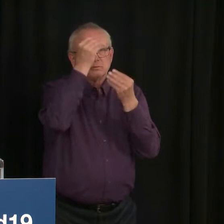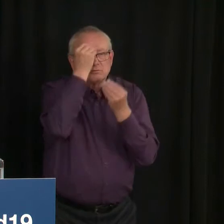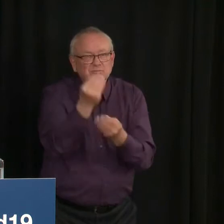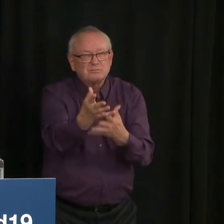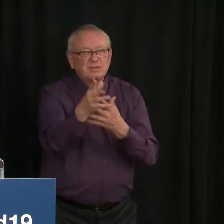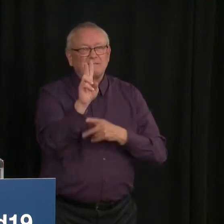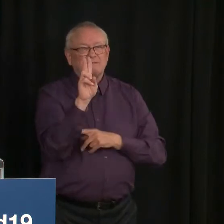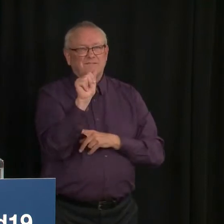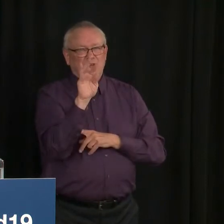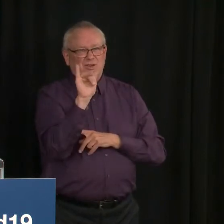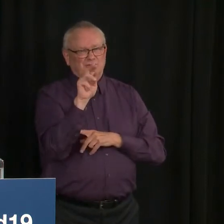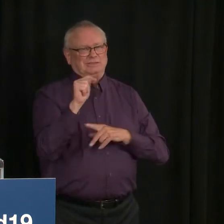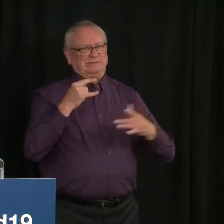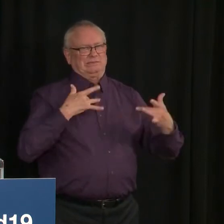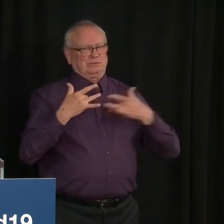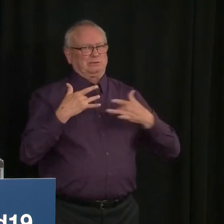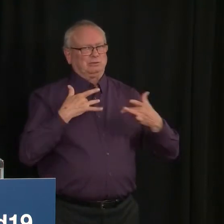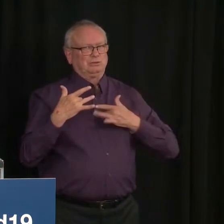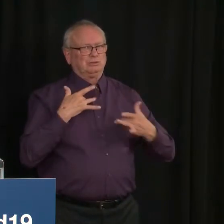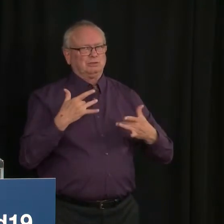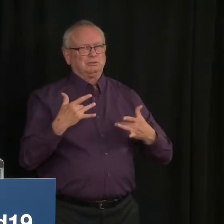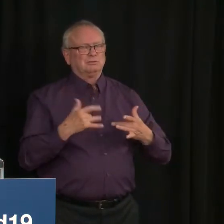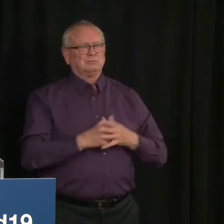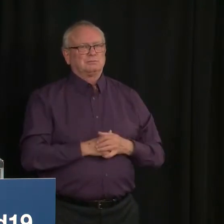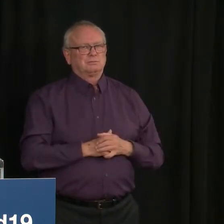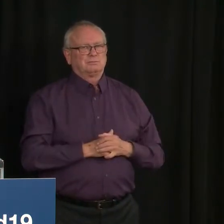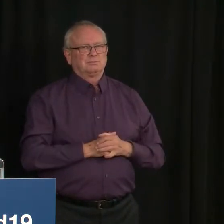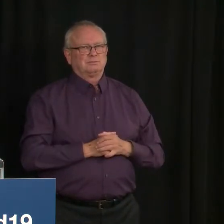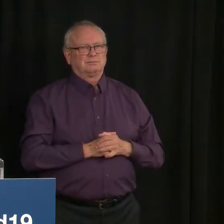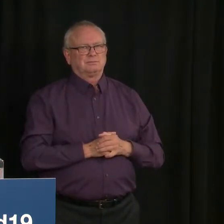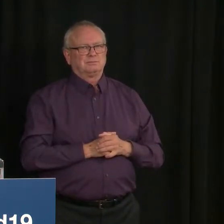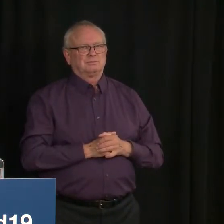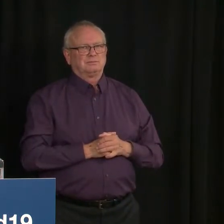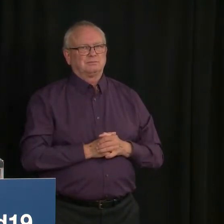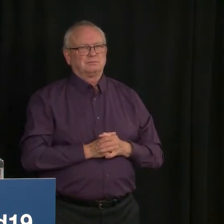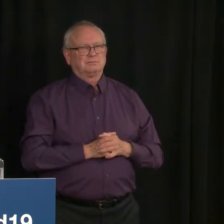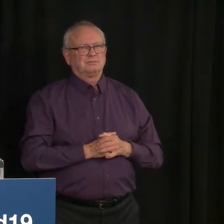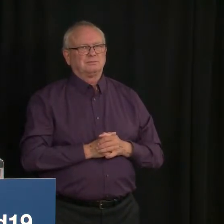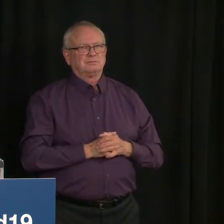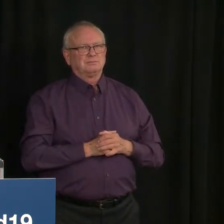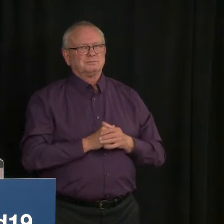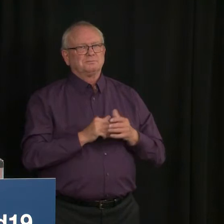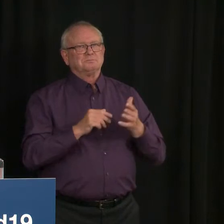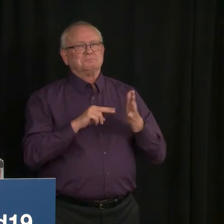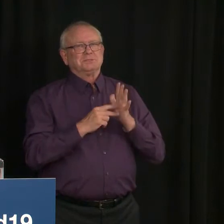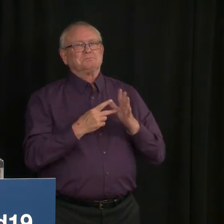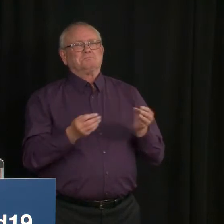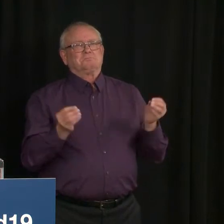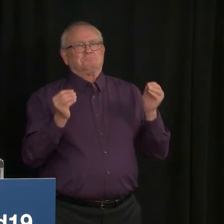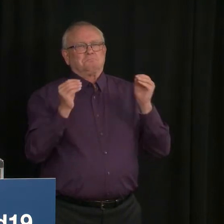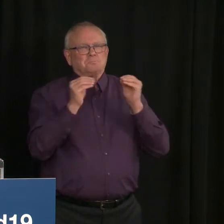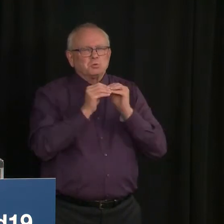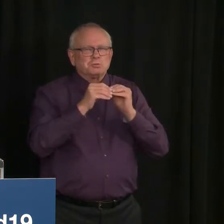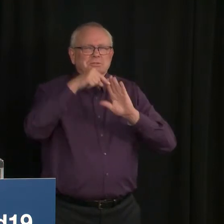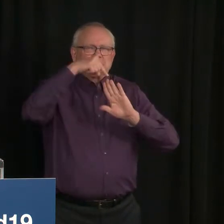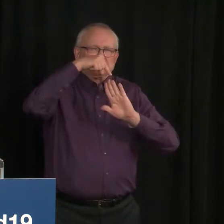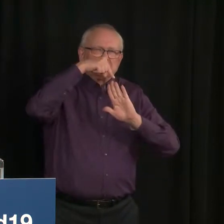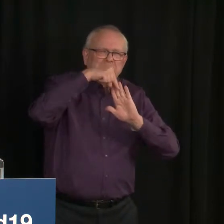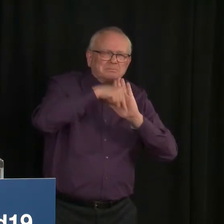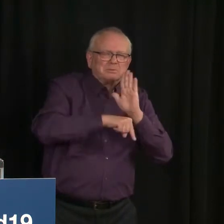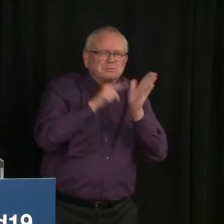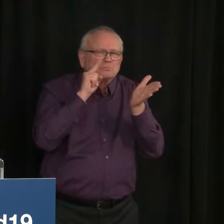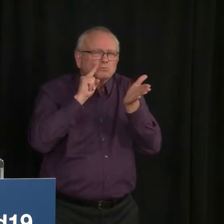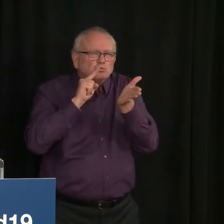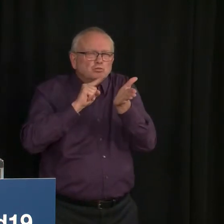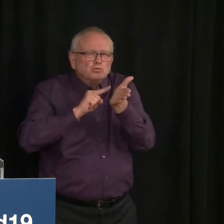that alpha or B117 variant. And there's extra work then to make sure we understand where those cases are spreading, to